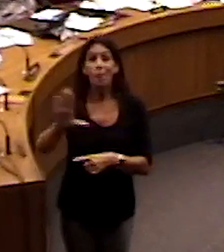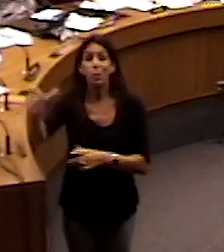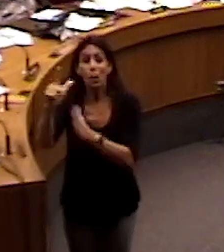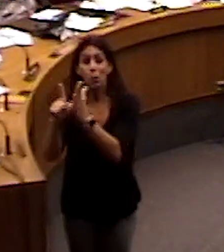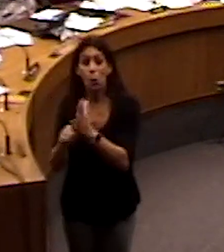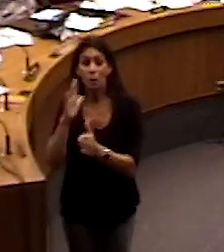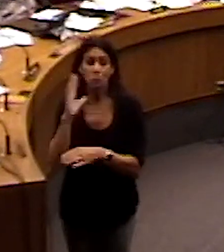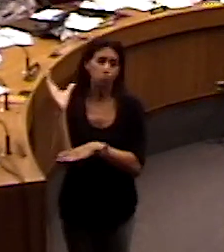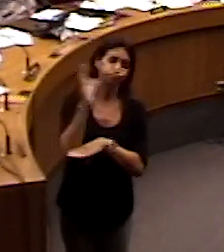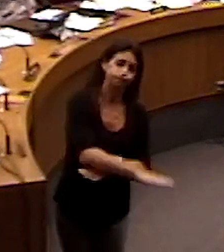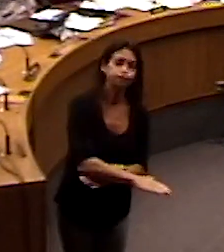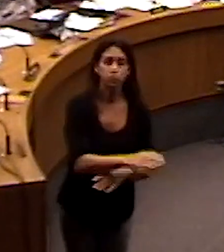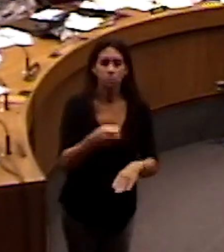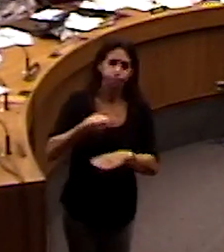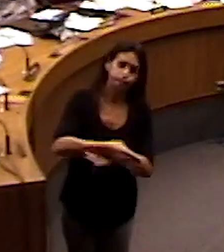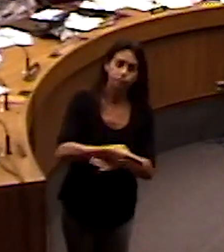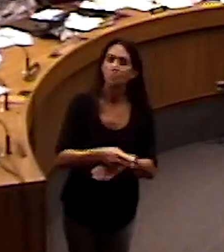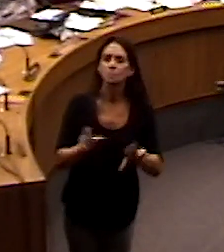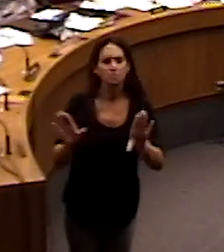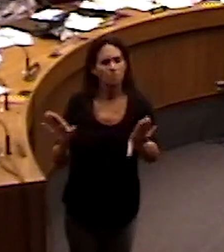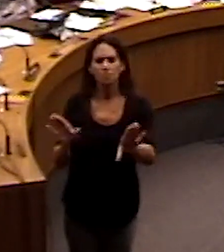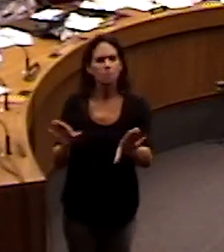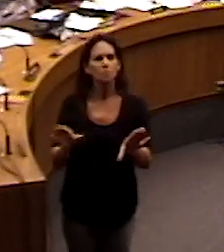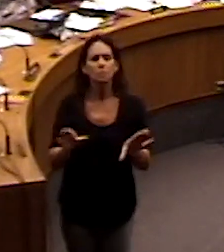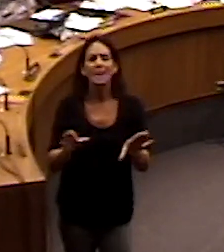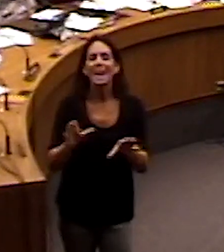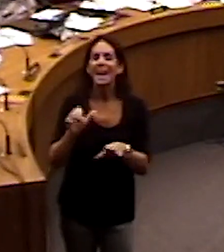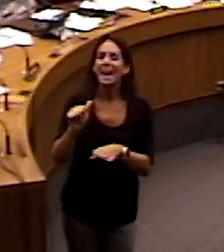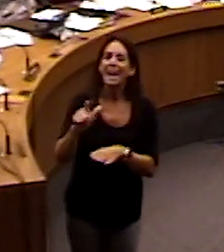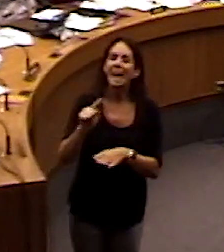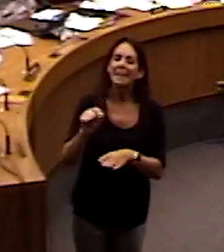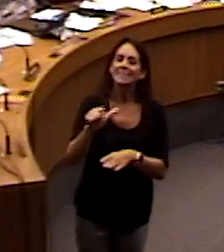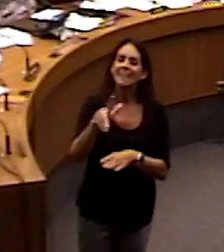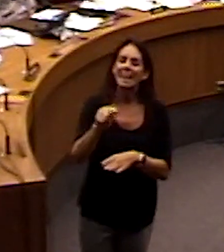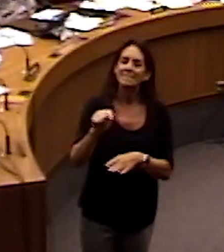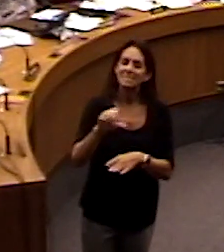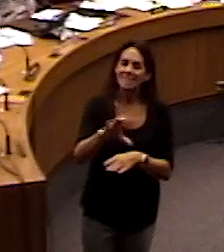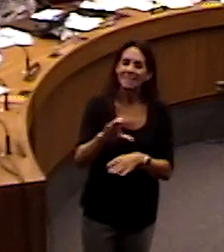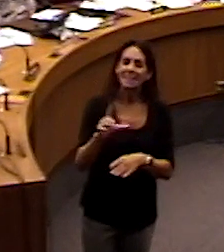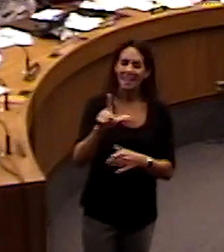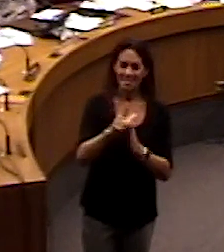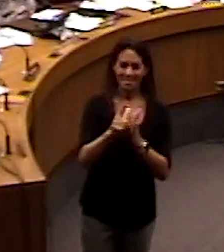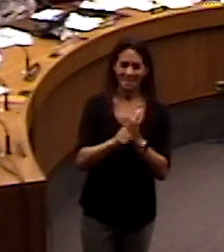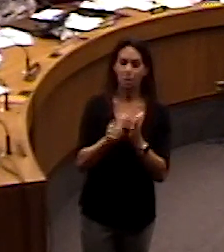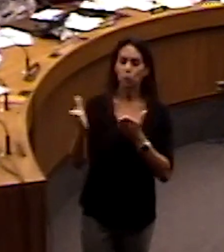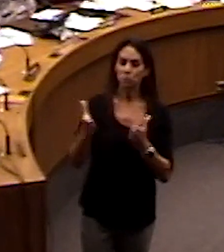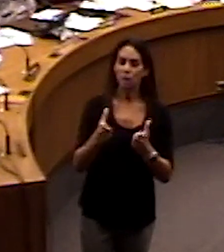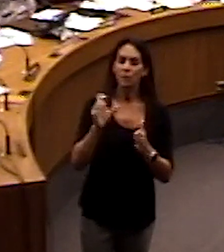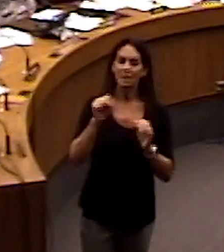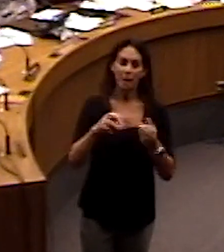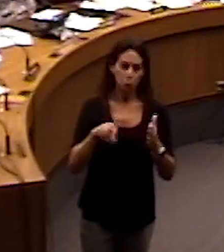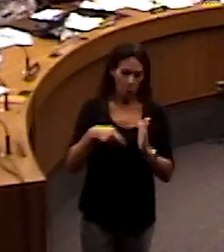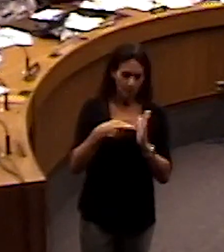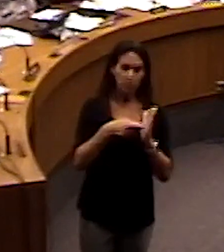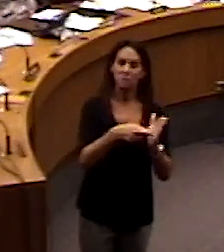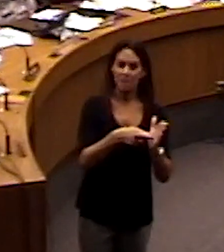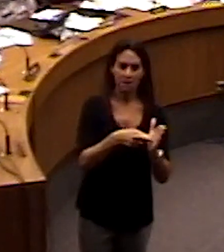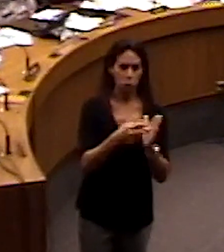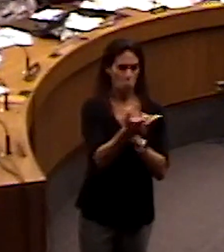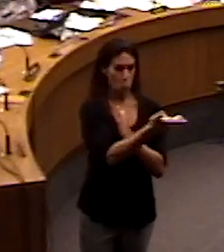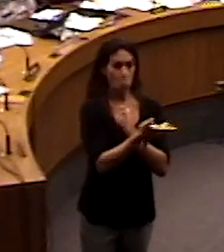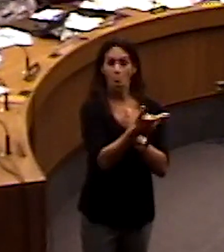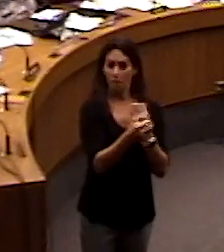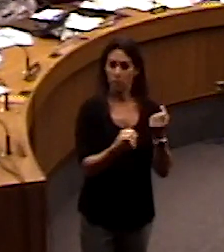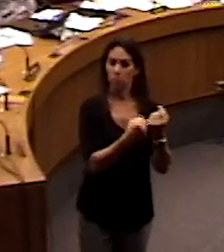I would say to you is Cape Atlantic Legal Service could present you as a joint case involving everybody. That's really what you